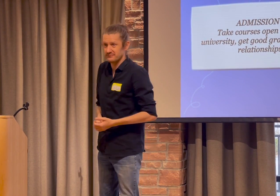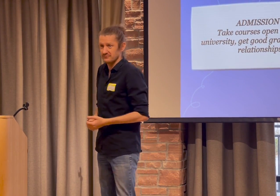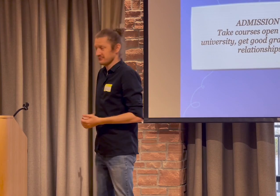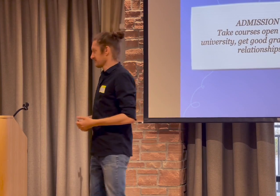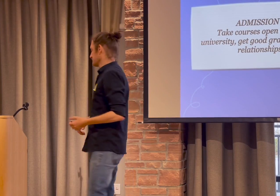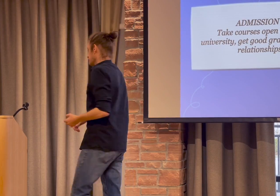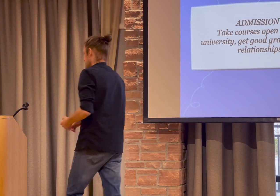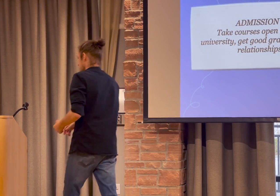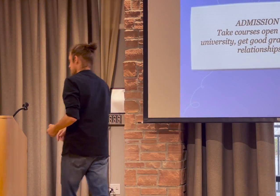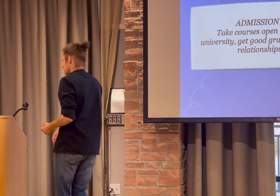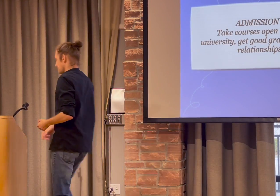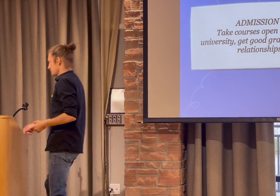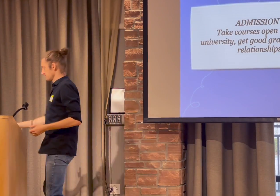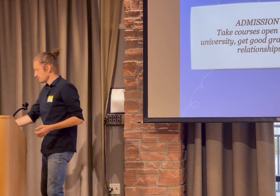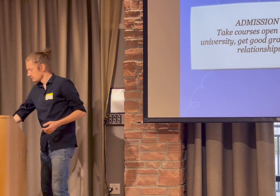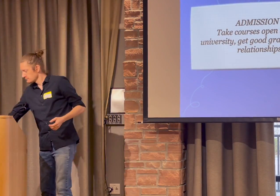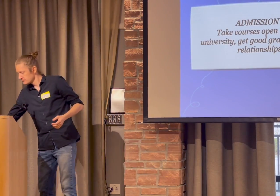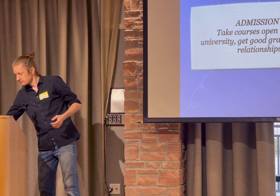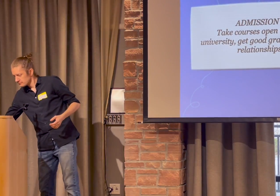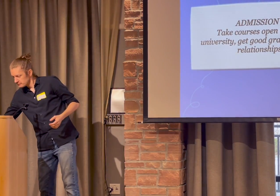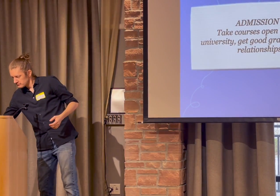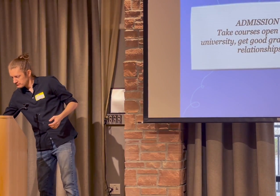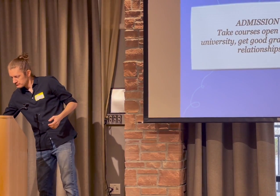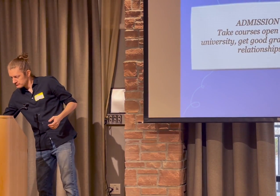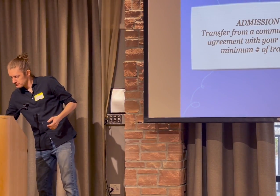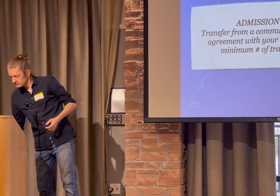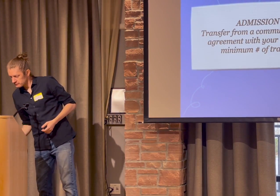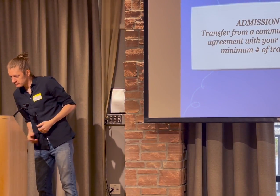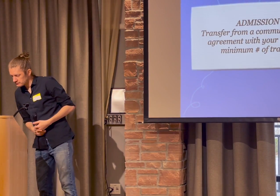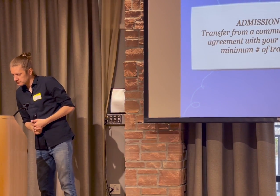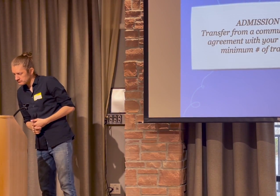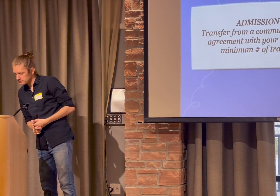a lot easier, especially if you have struggled with your grades in the past.